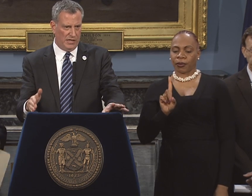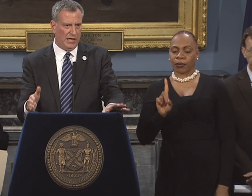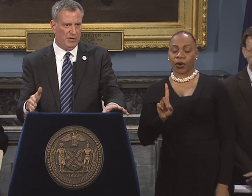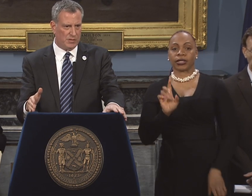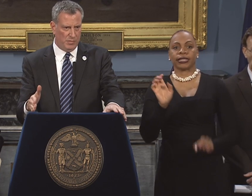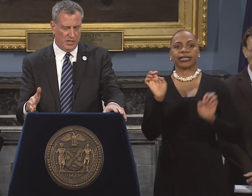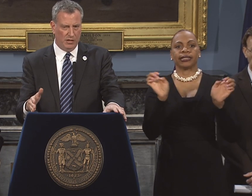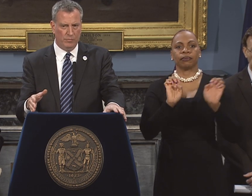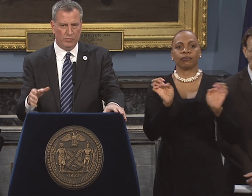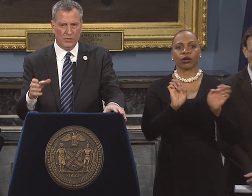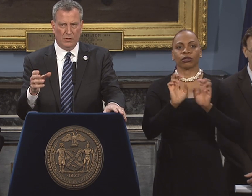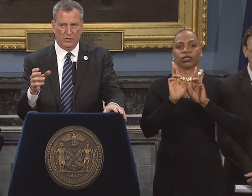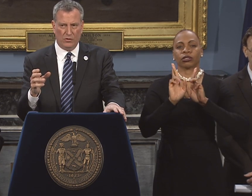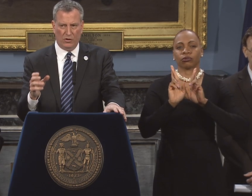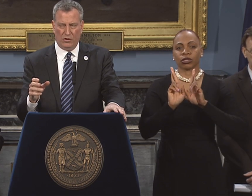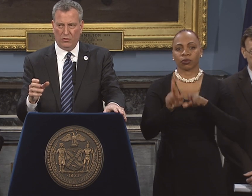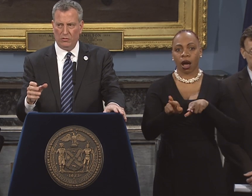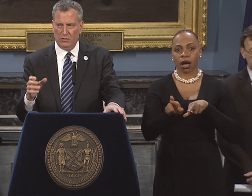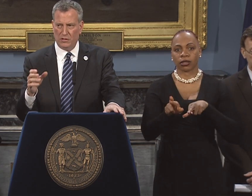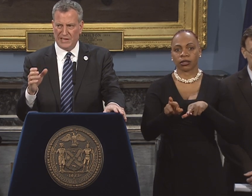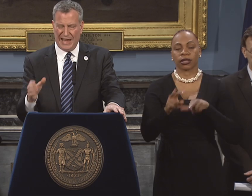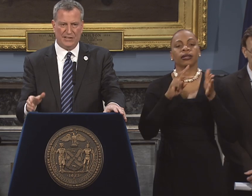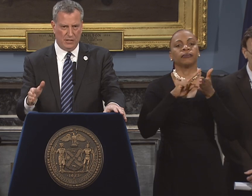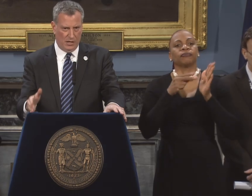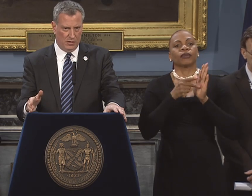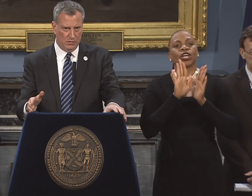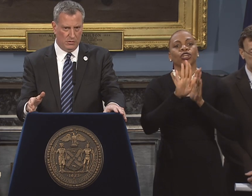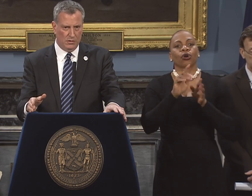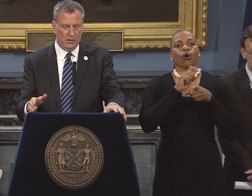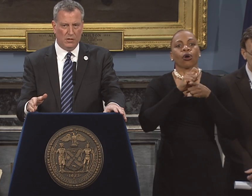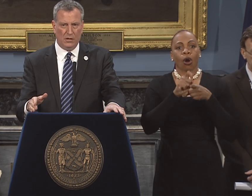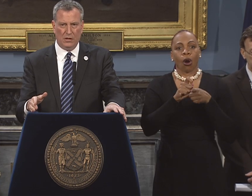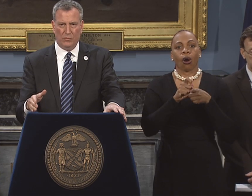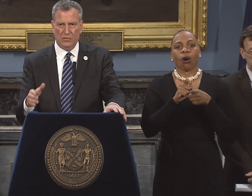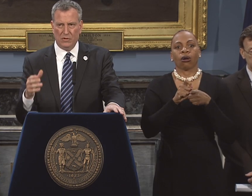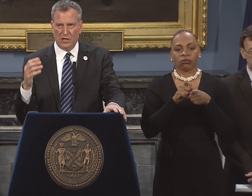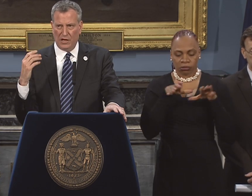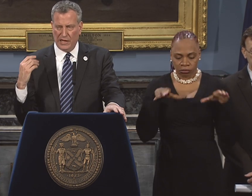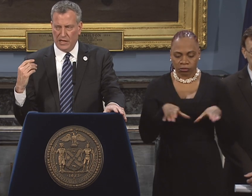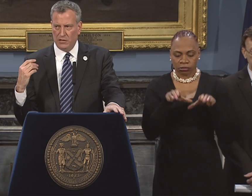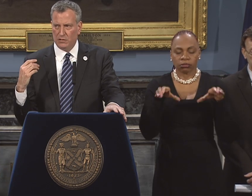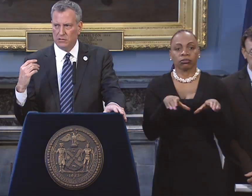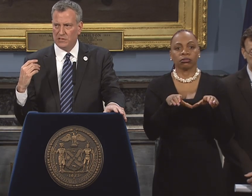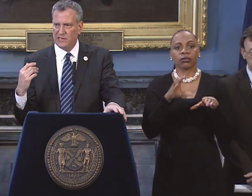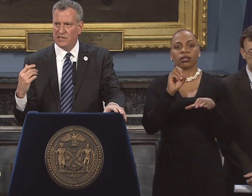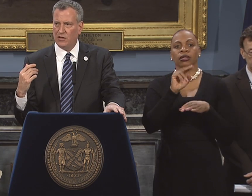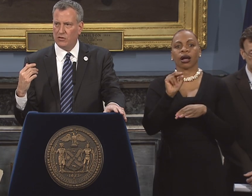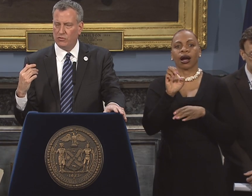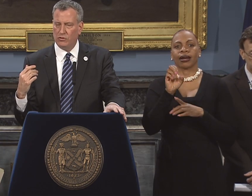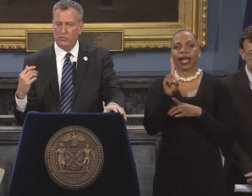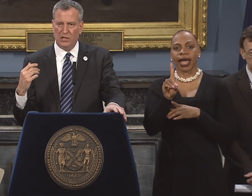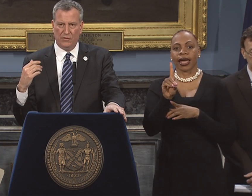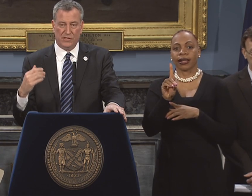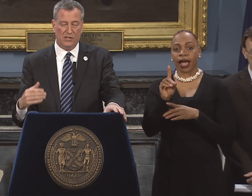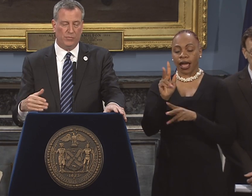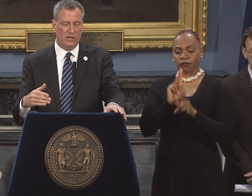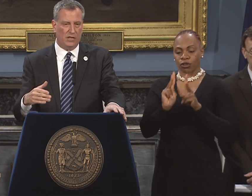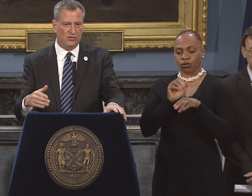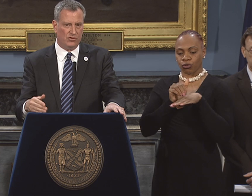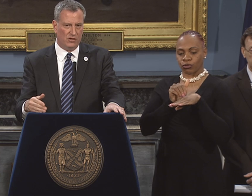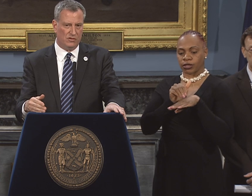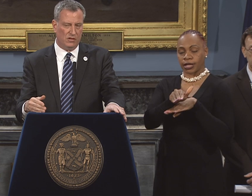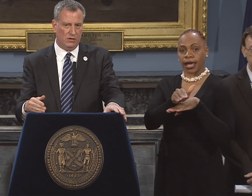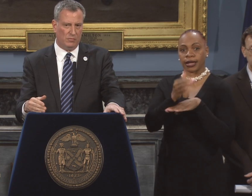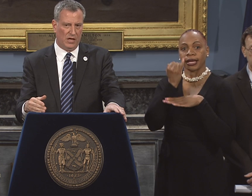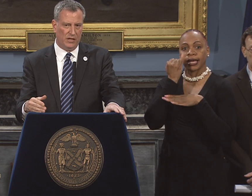response dynamics, meaning your call is acted on. Con Ed sends out a crew. If it's something